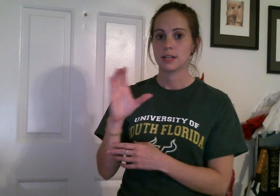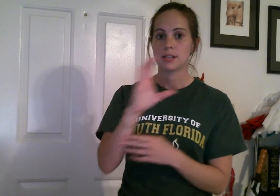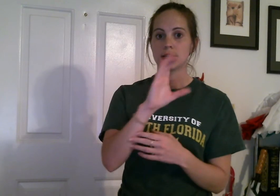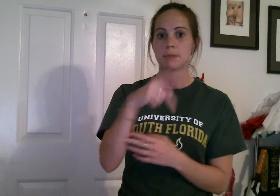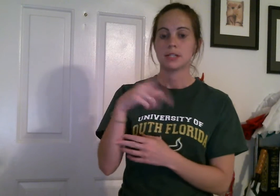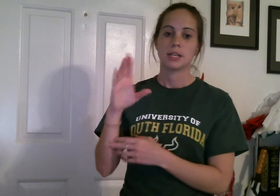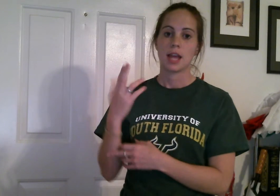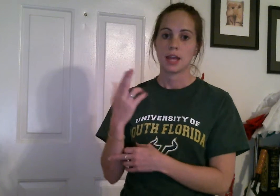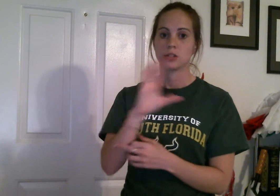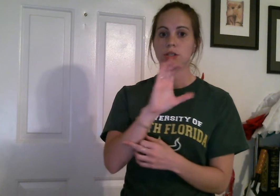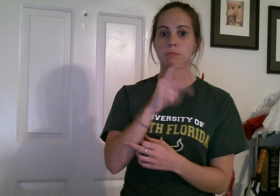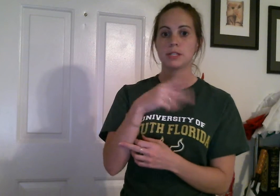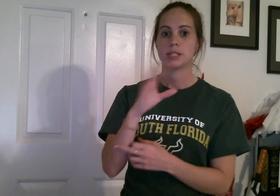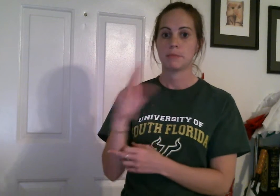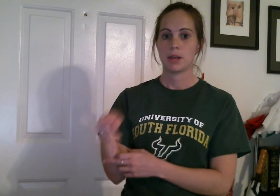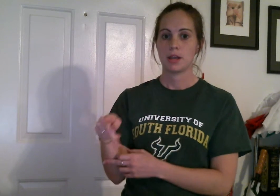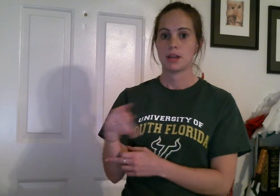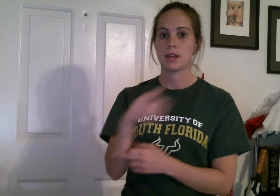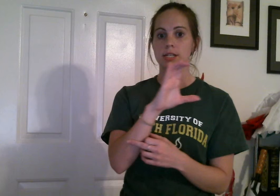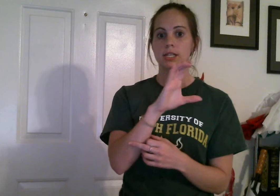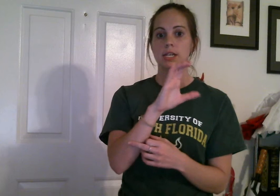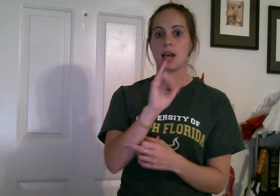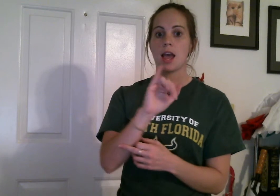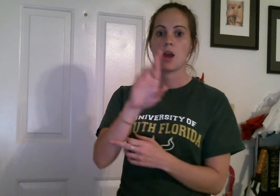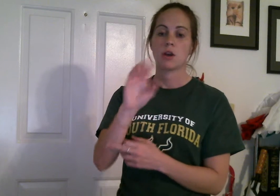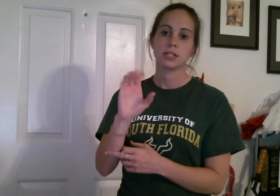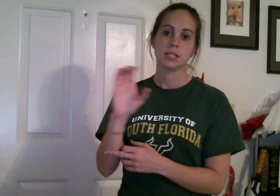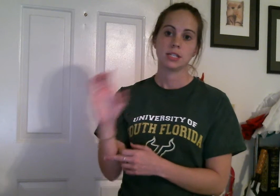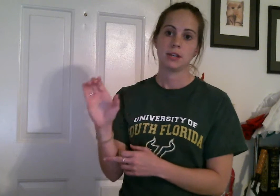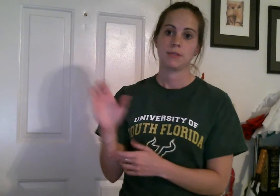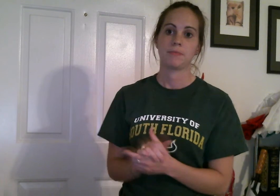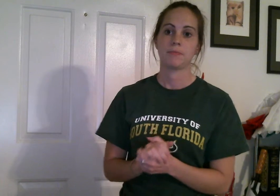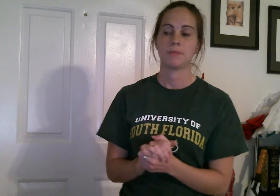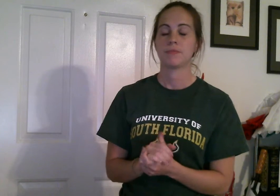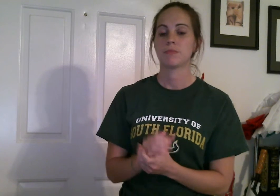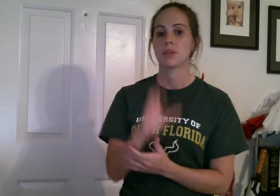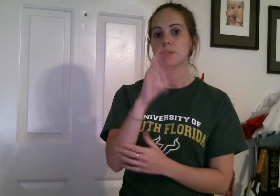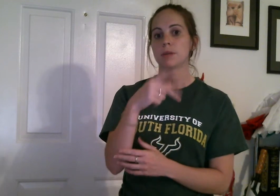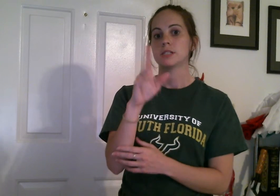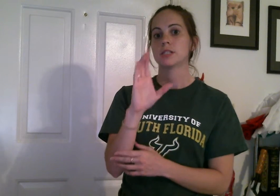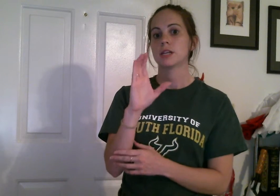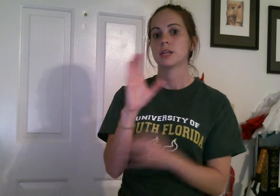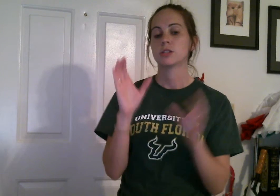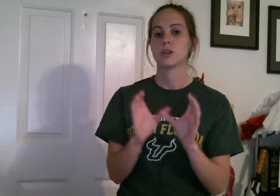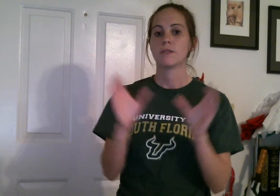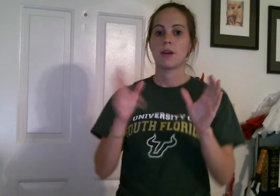the CPCP, and the CIRCC. The CPC is a Certified Professional